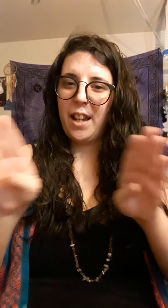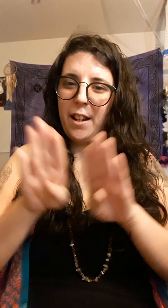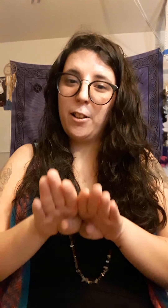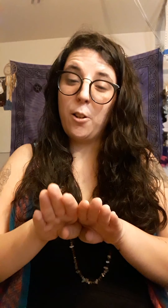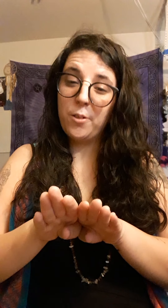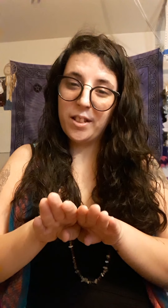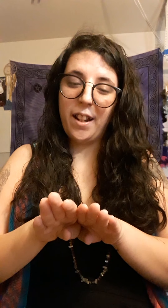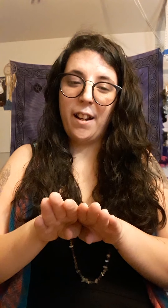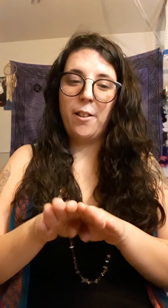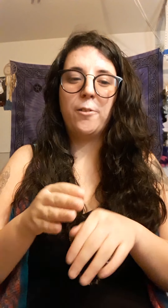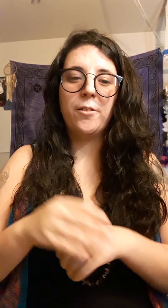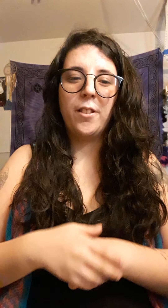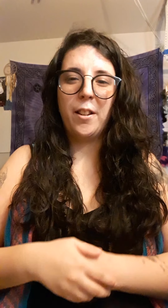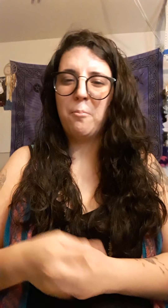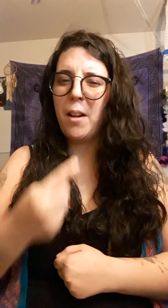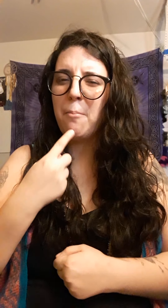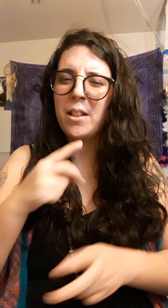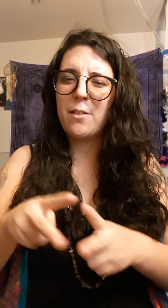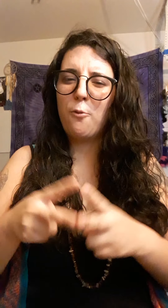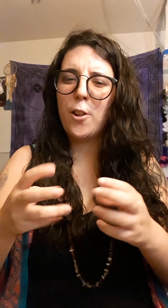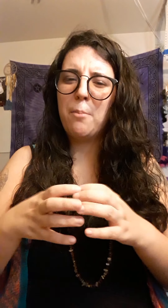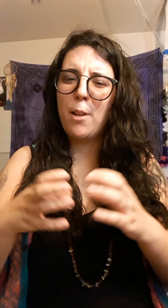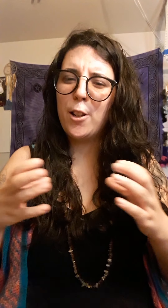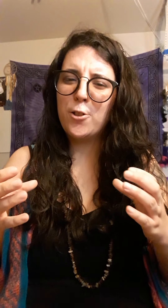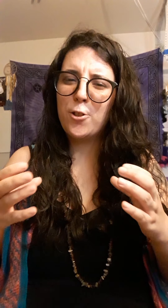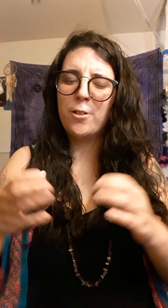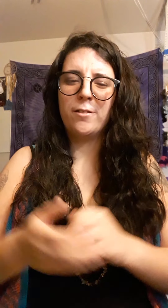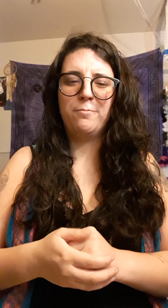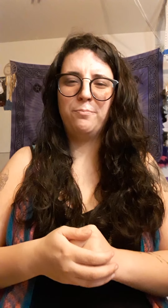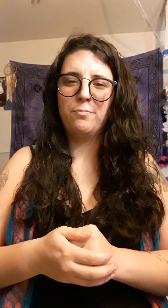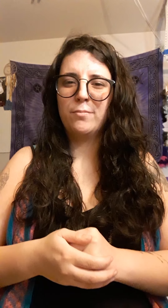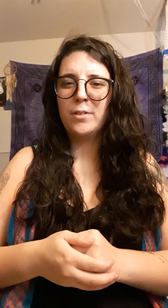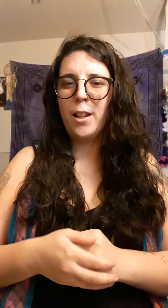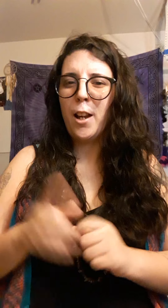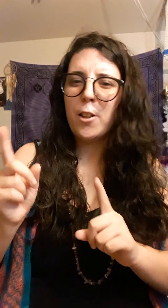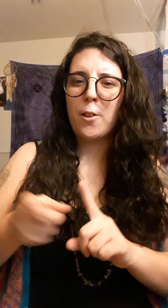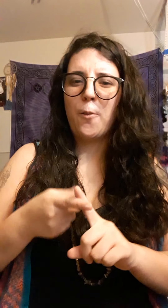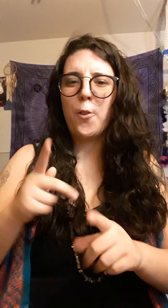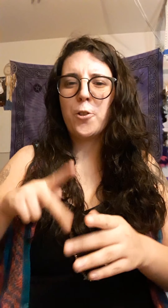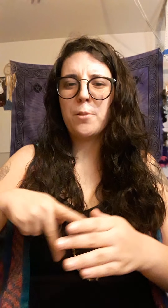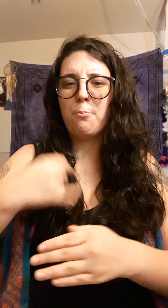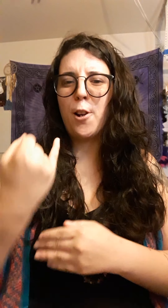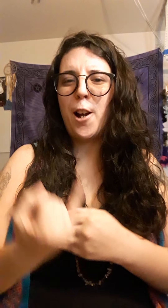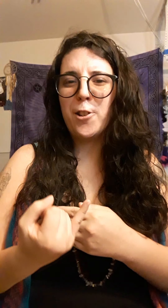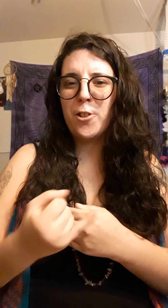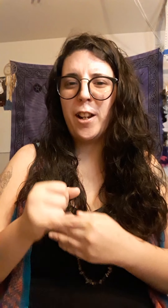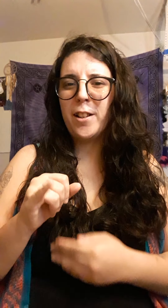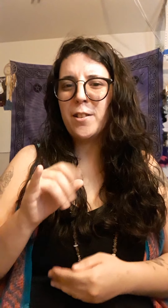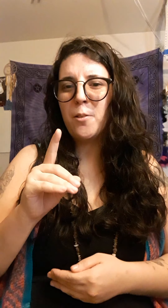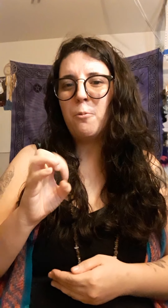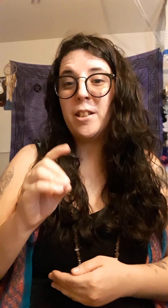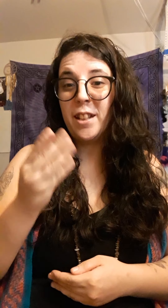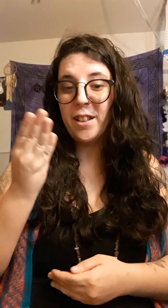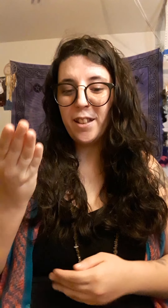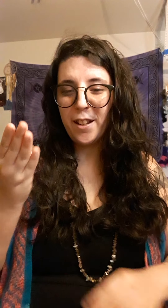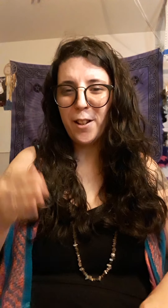at closed down. I miss it very much. The first project we did there